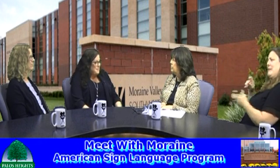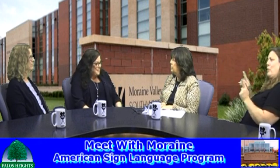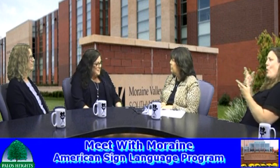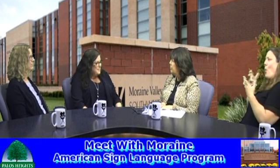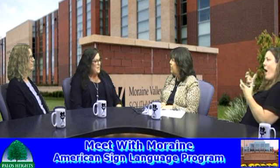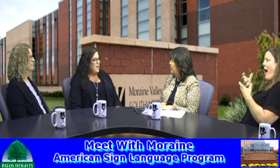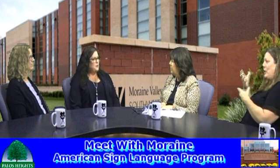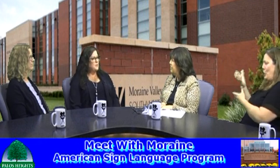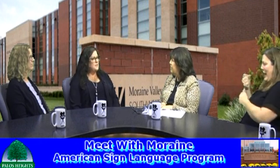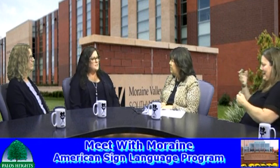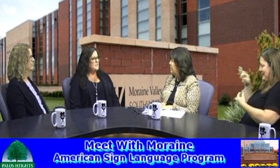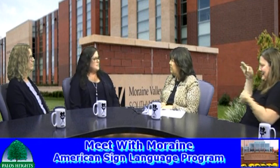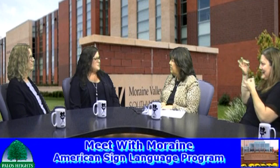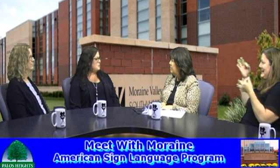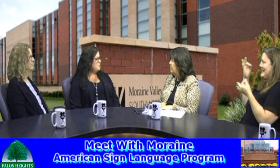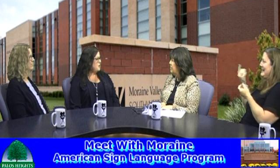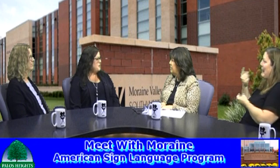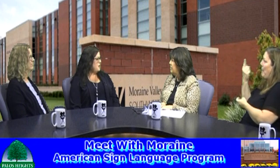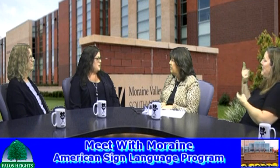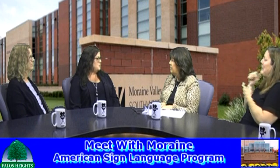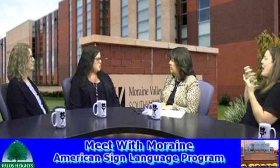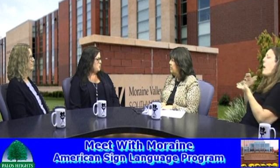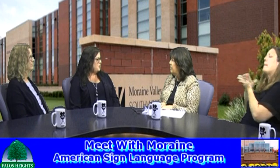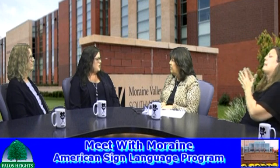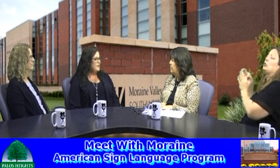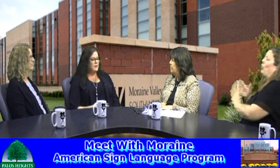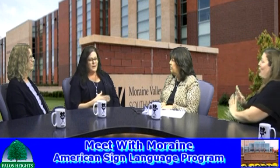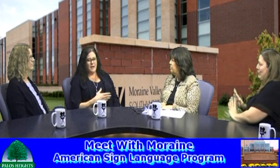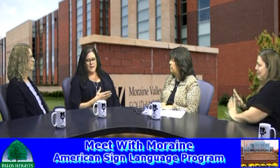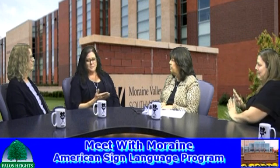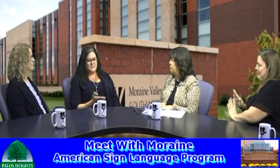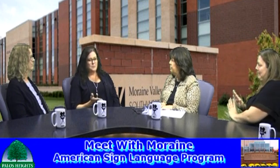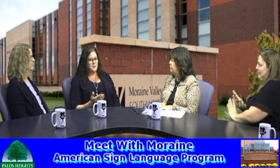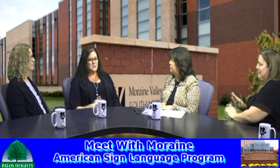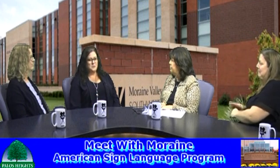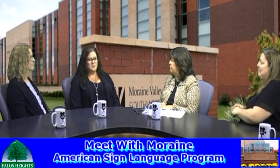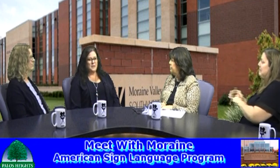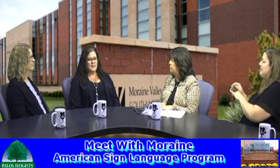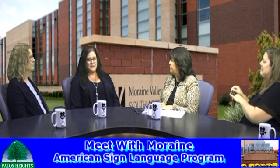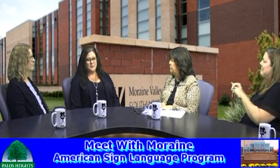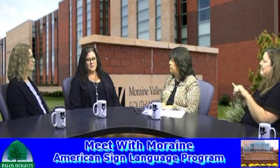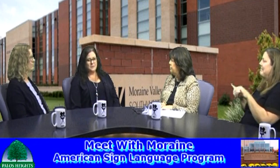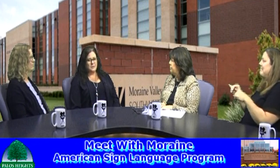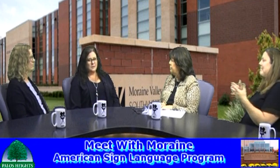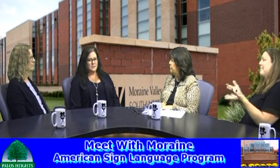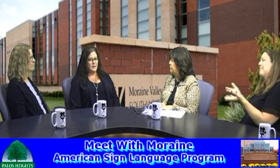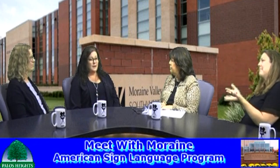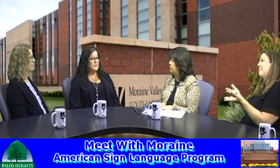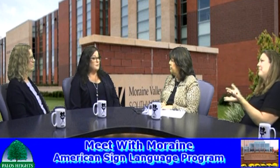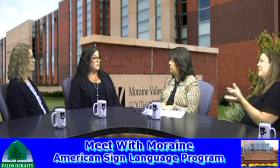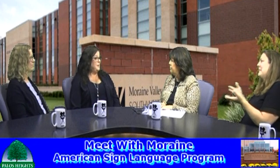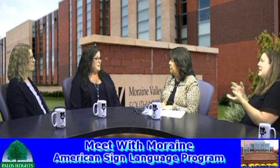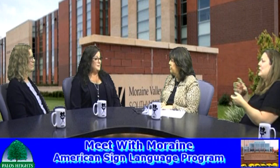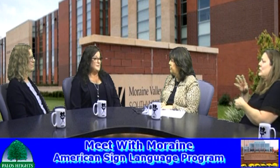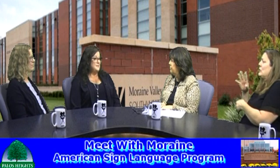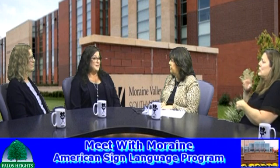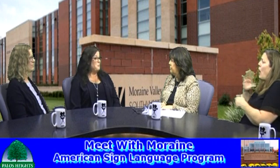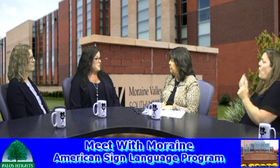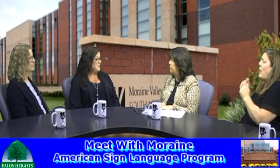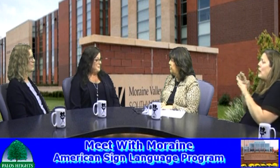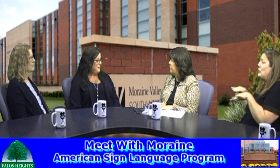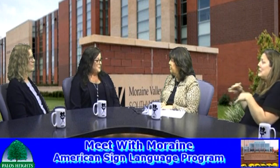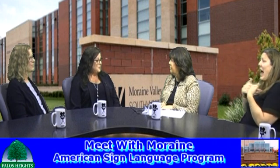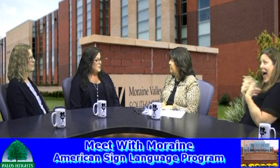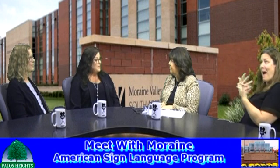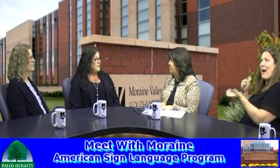get something, but they didn't necessarily want to become an interpreter. Similar to, you know, you can talk to any little kid and they say they